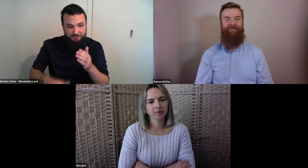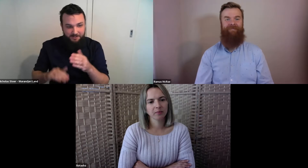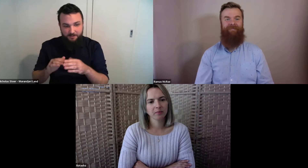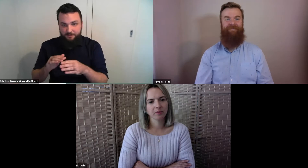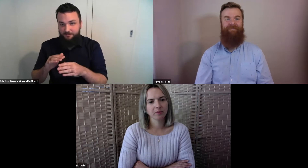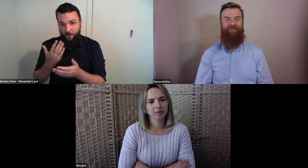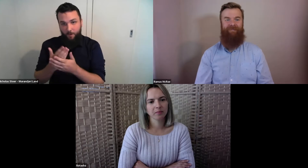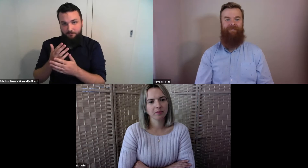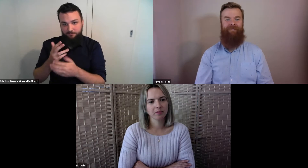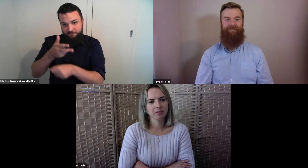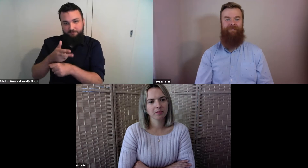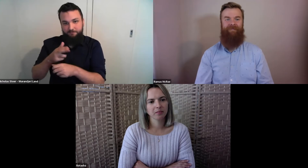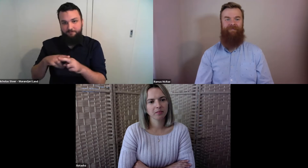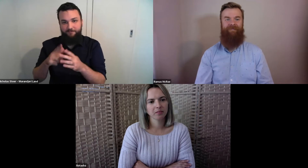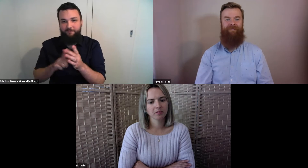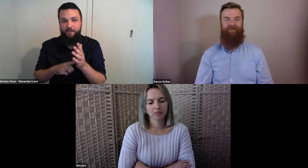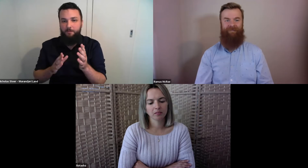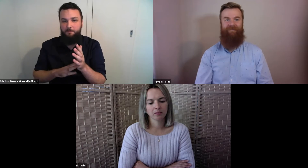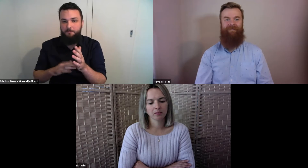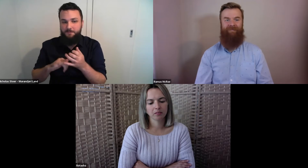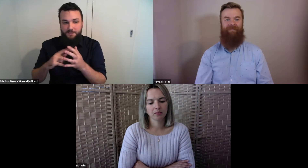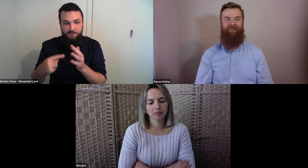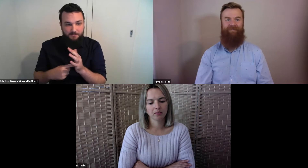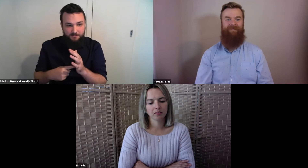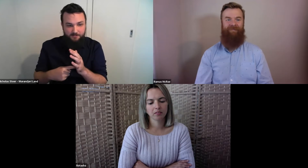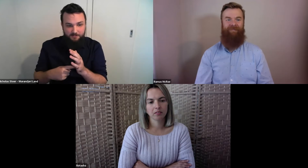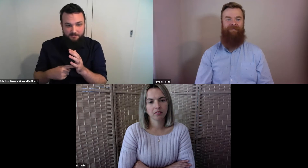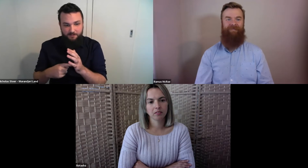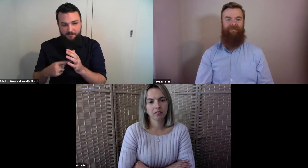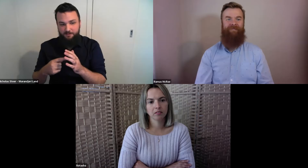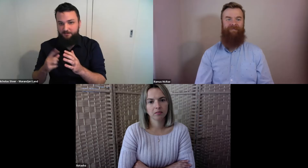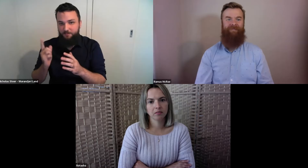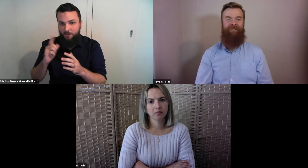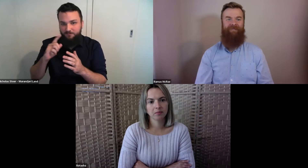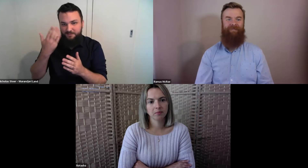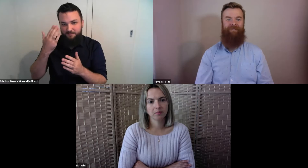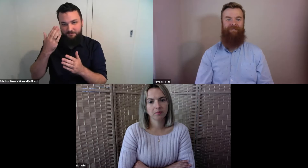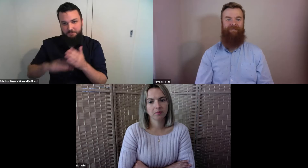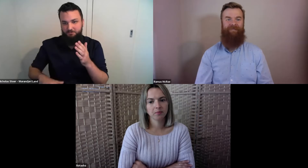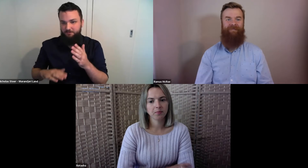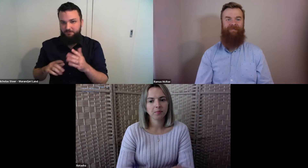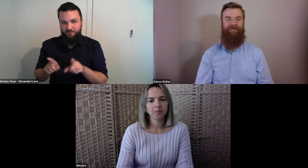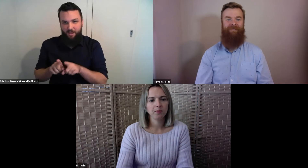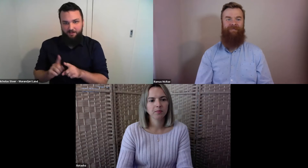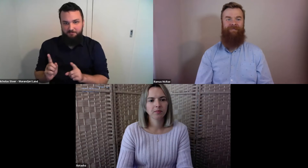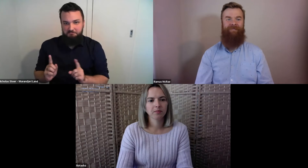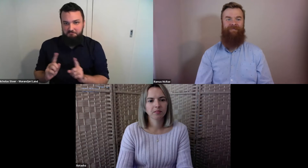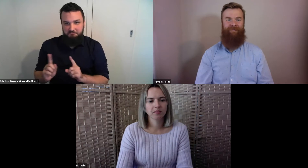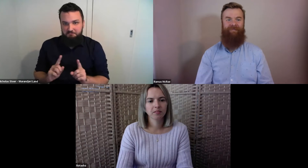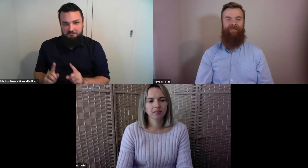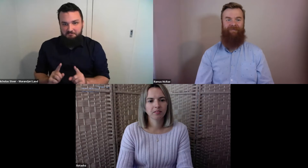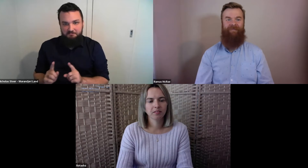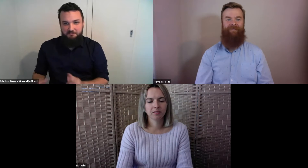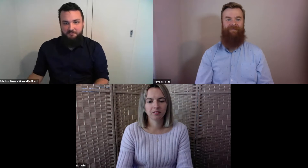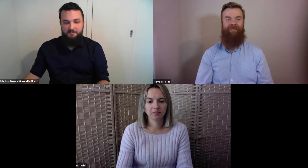Can you tell us a little bit more about your experience in regards to the film the filming of this and what